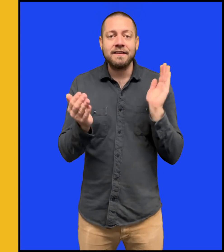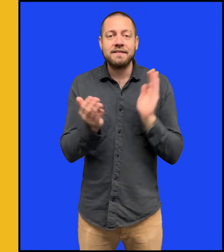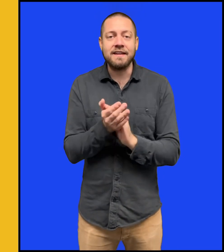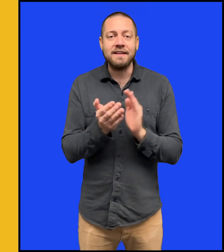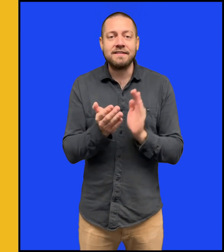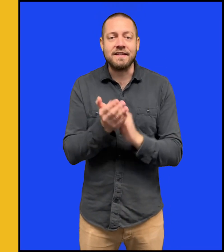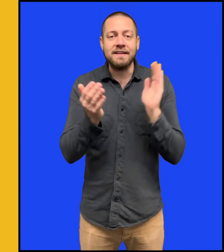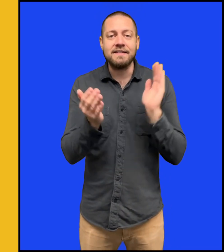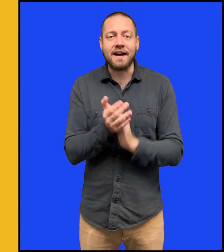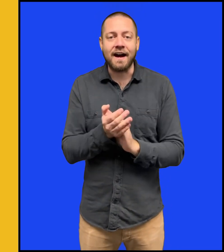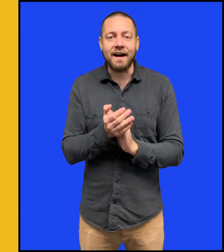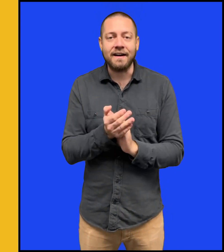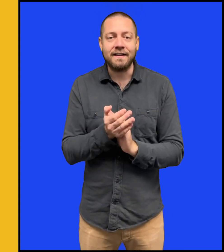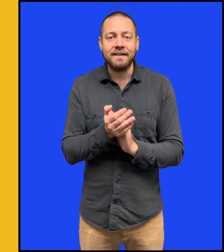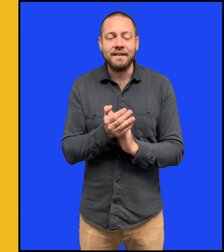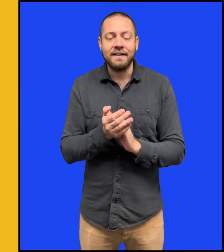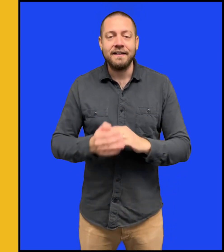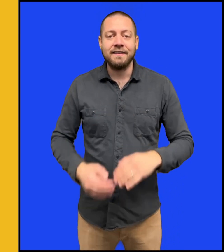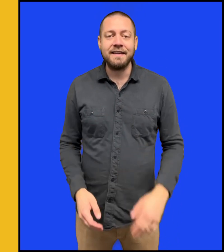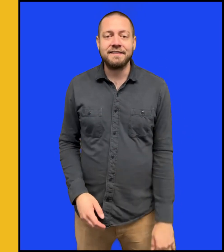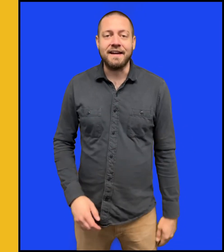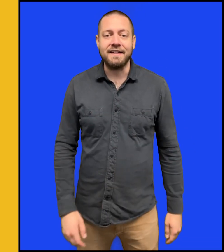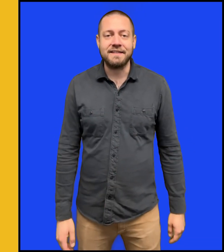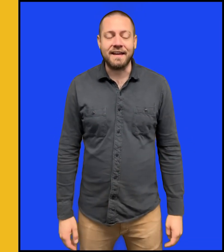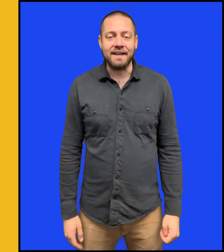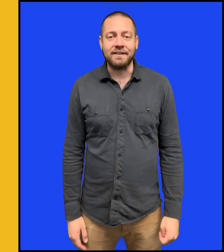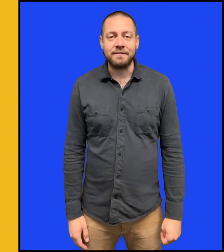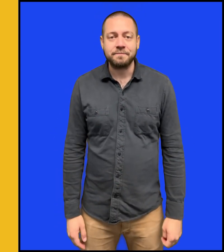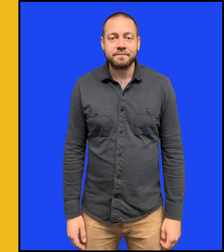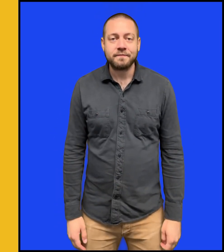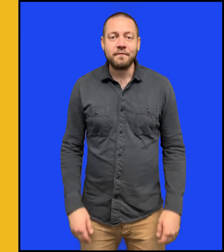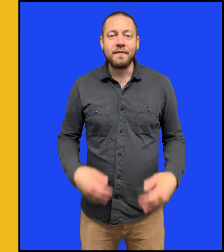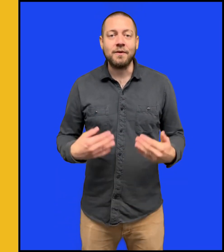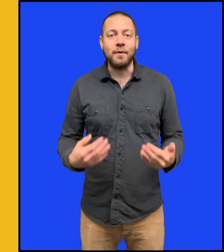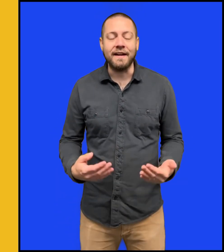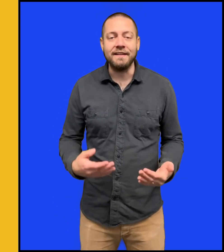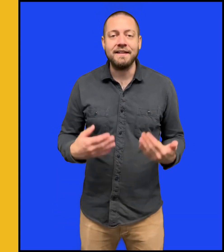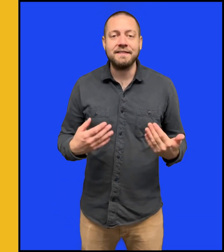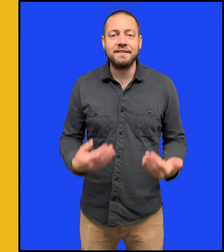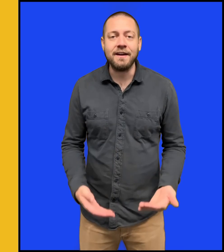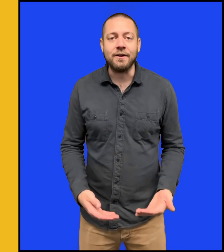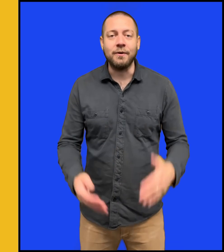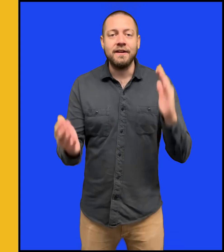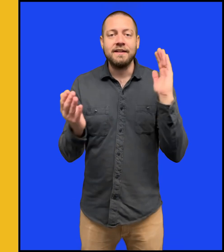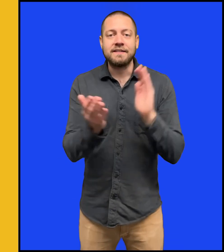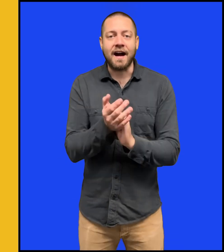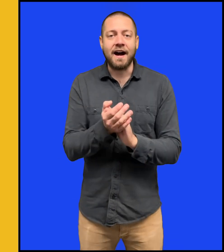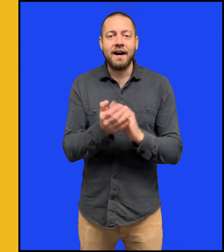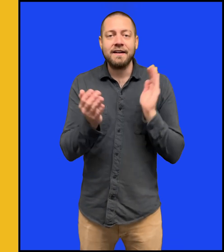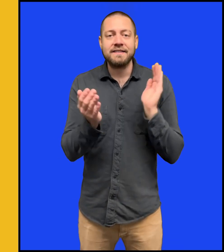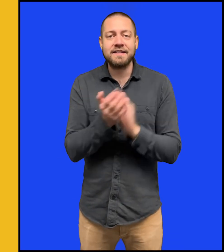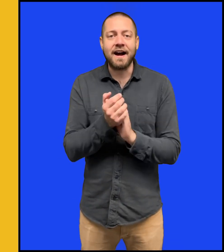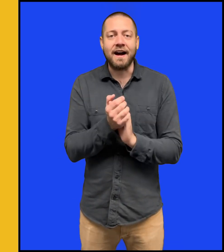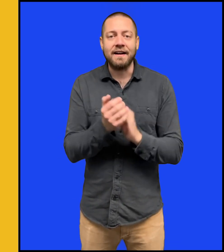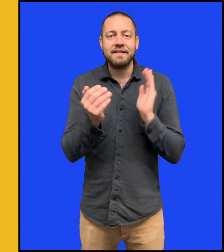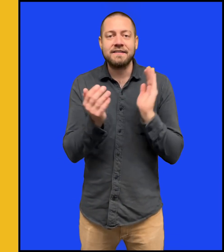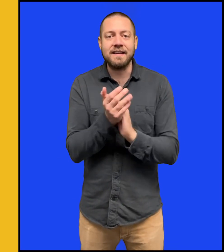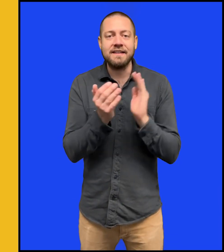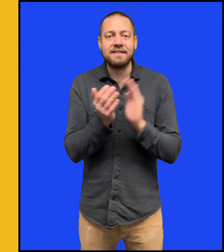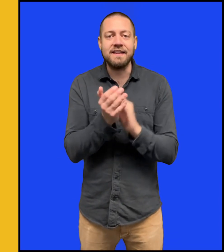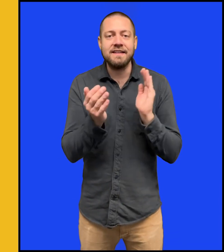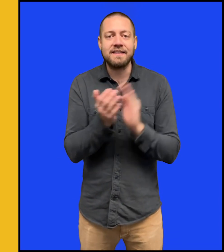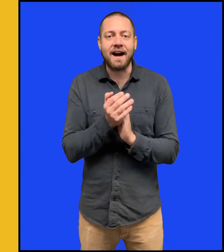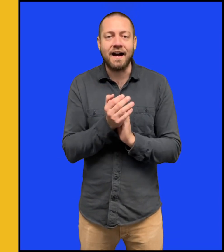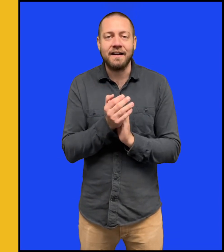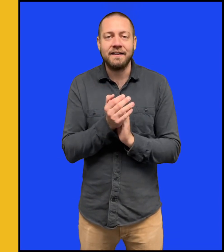ta, ti, ti, ta. Let's say it together. Ready, let's go. Ta, ta,